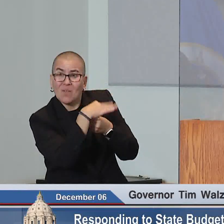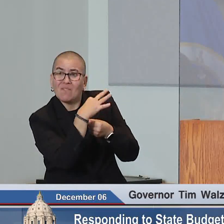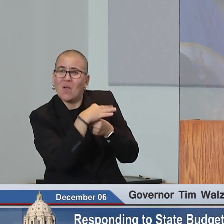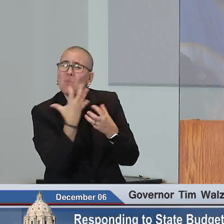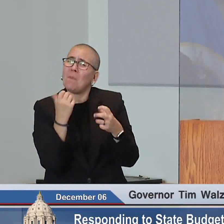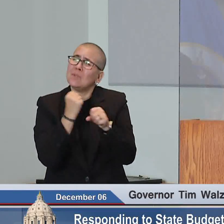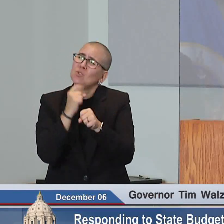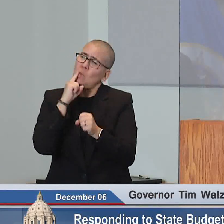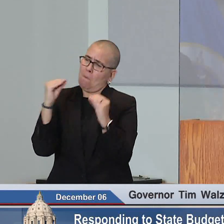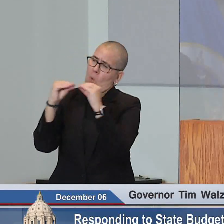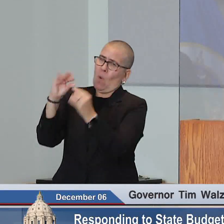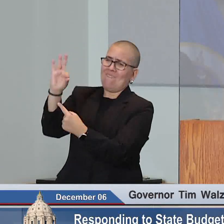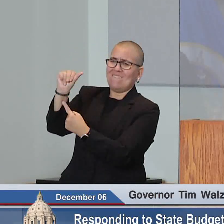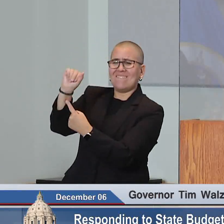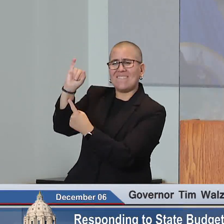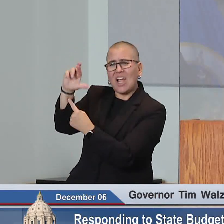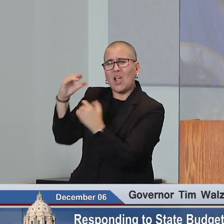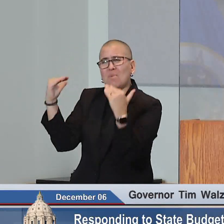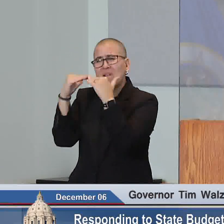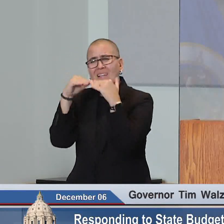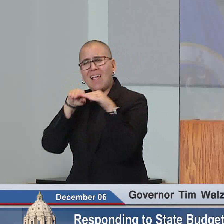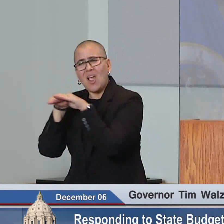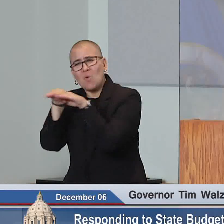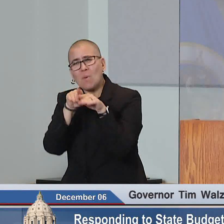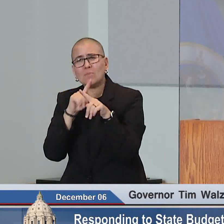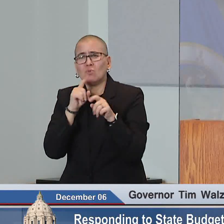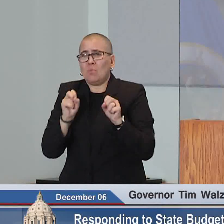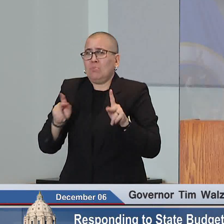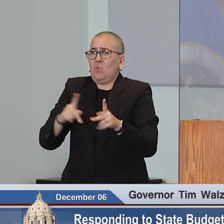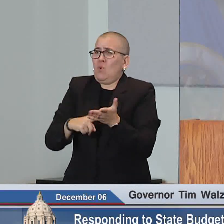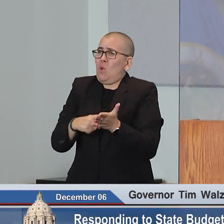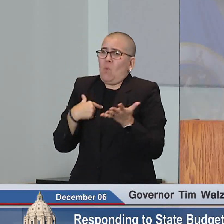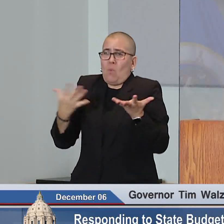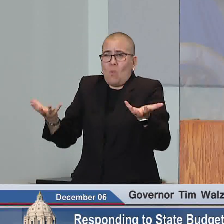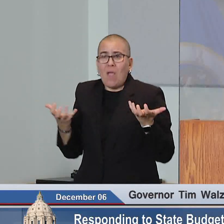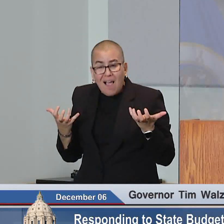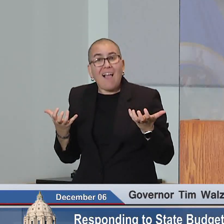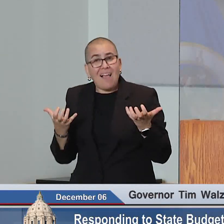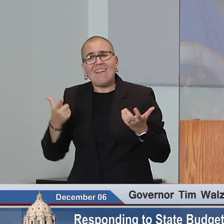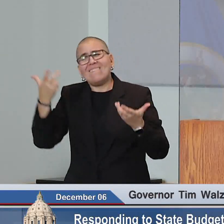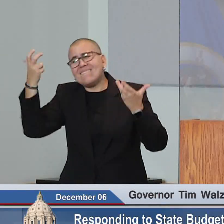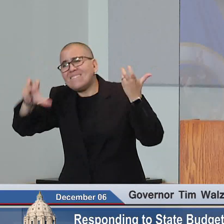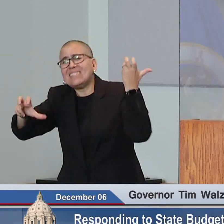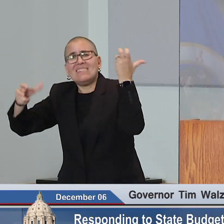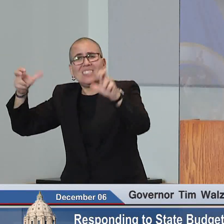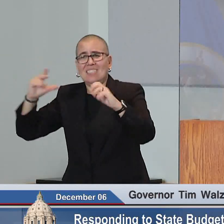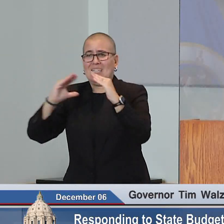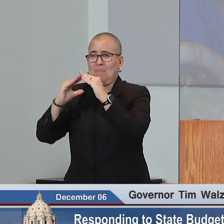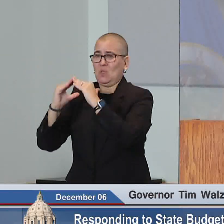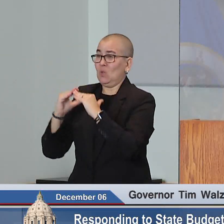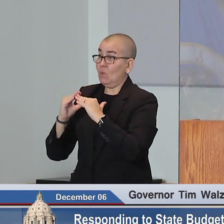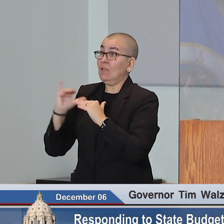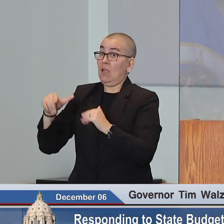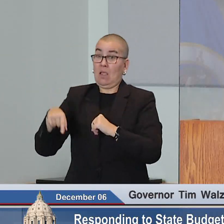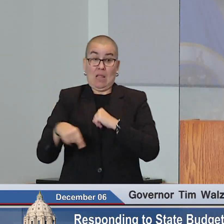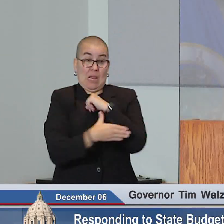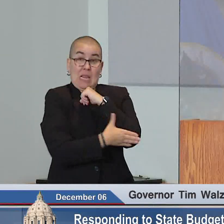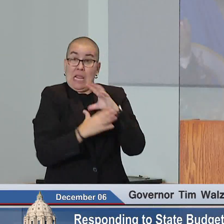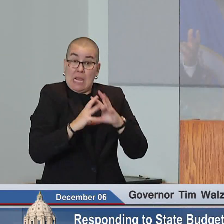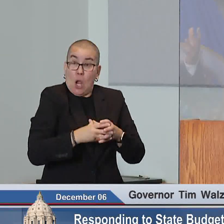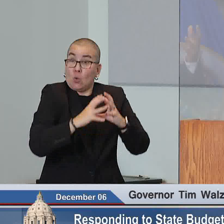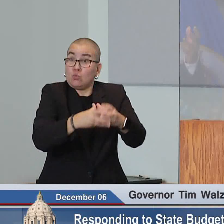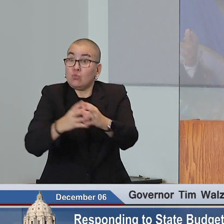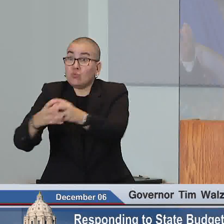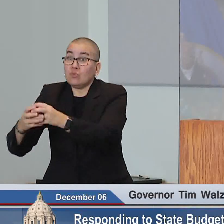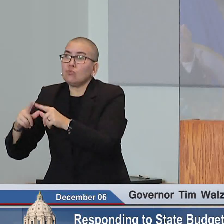the opportunity to do what we want to do, invest in communities. I was with the counties yesterday, proposals around public safety that are